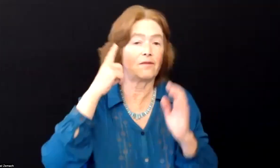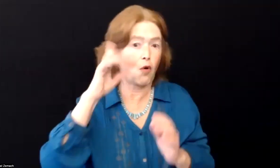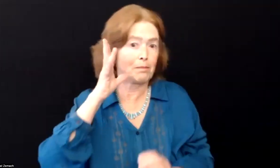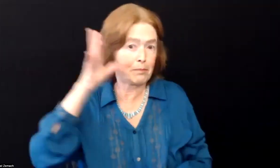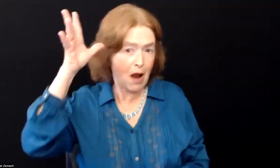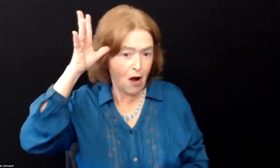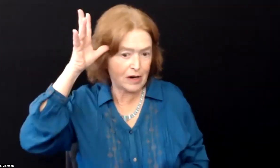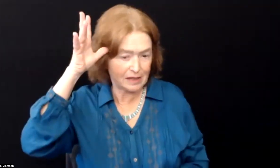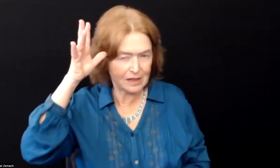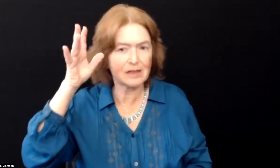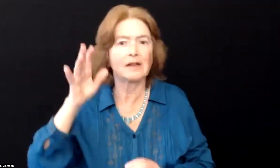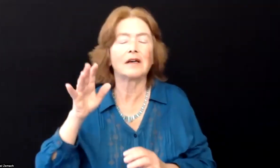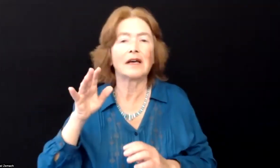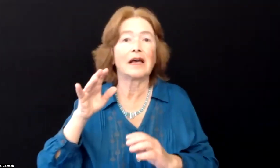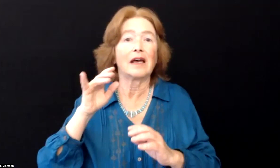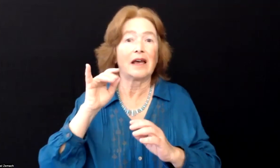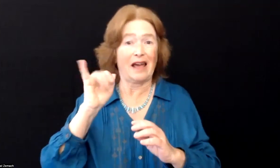This is Rachel. So for parents